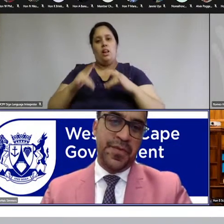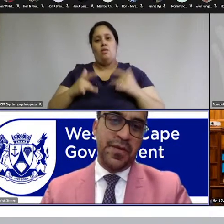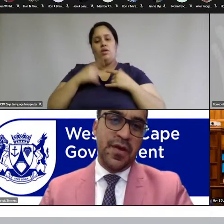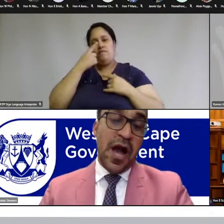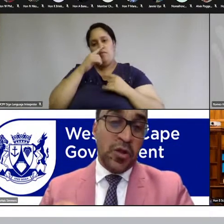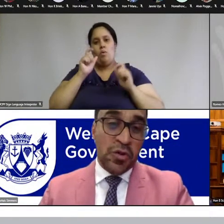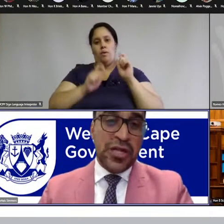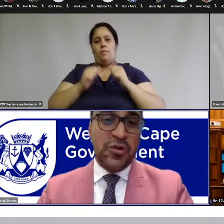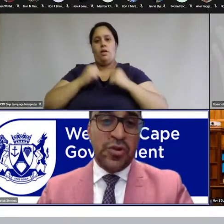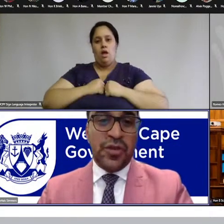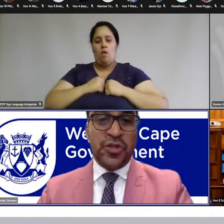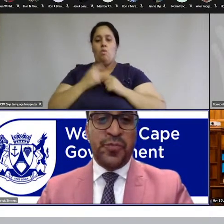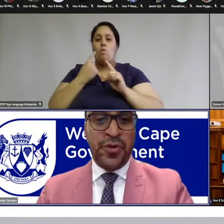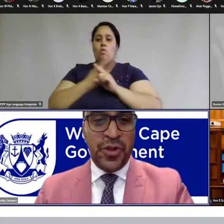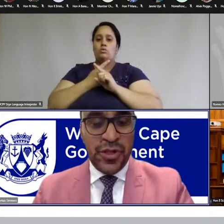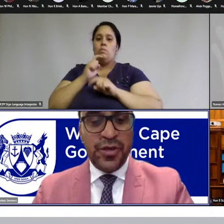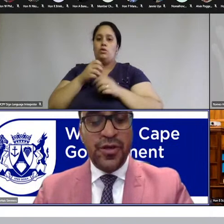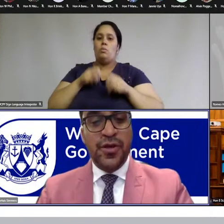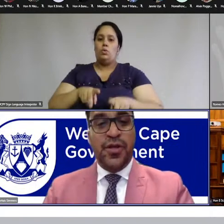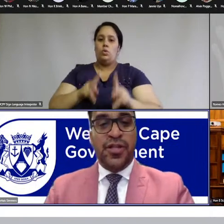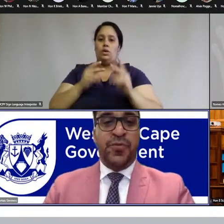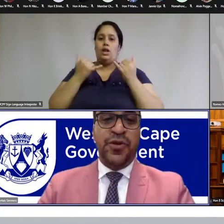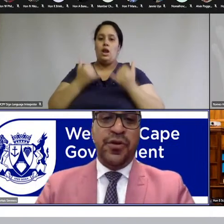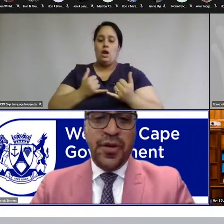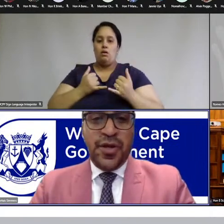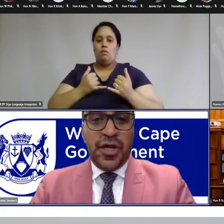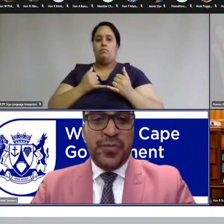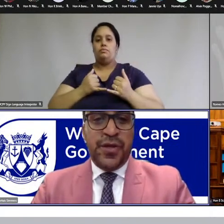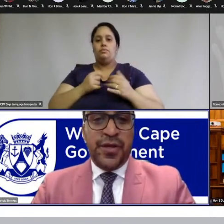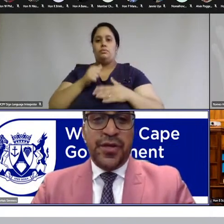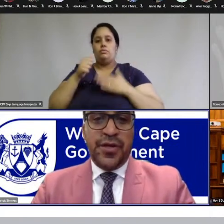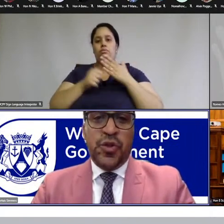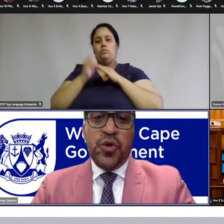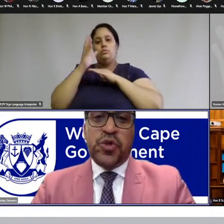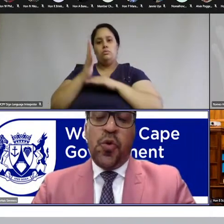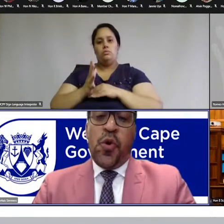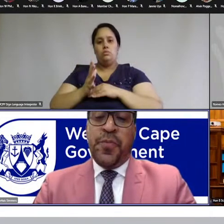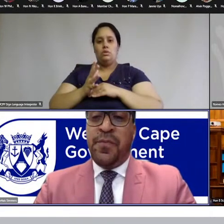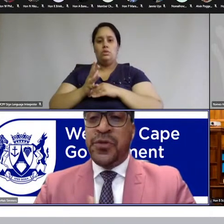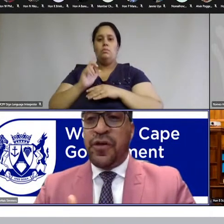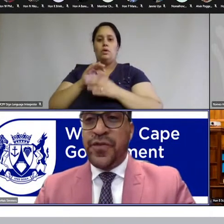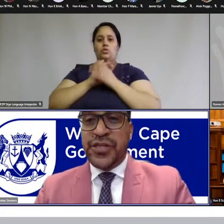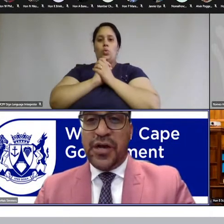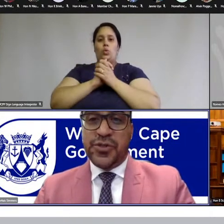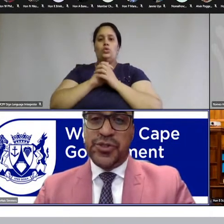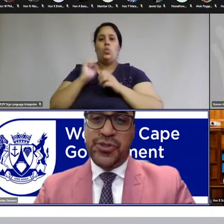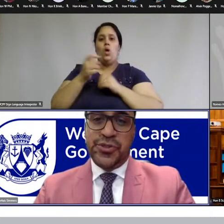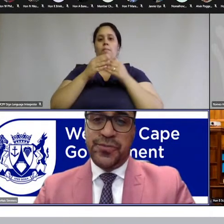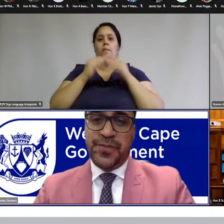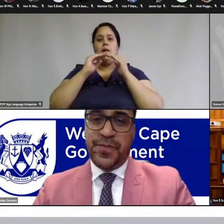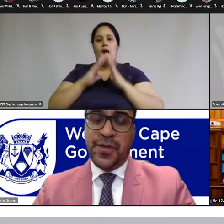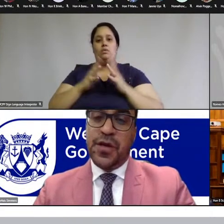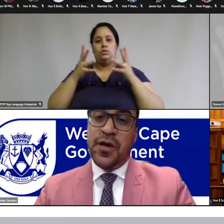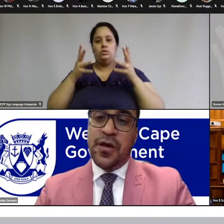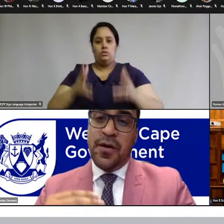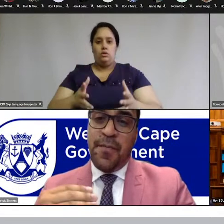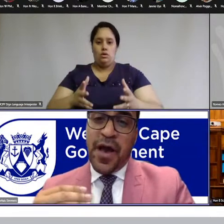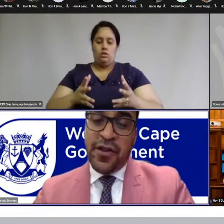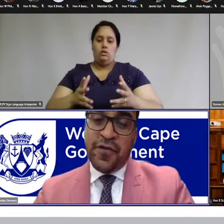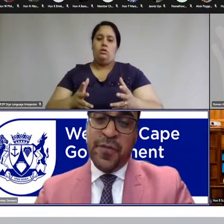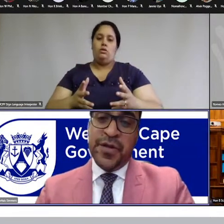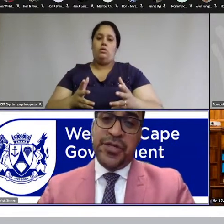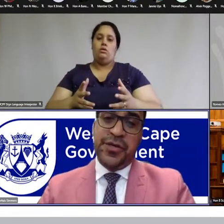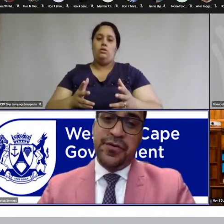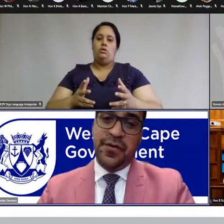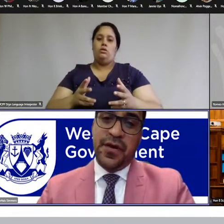people. I'd also like to take this opportunity, Deputy Speaker, to wish all the members of this House, my